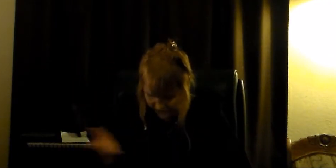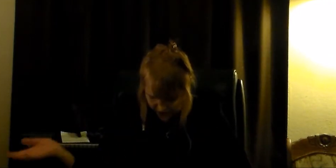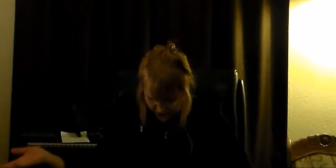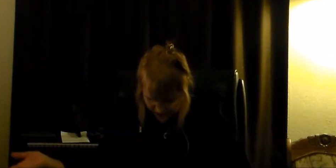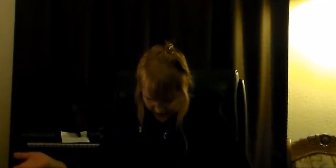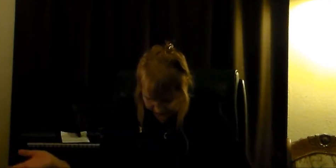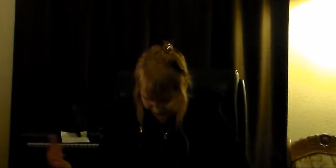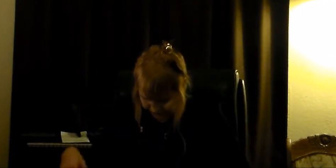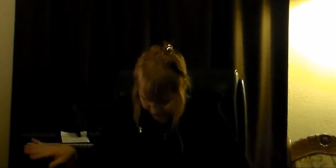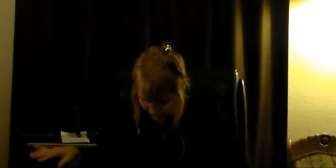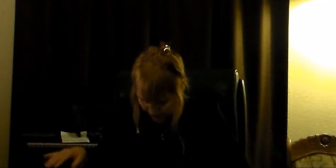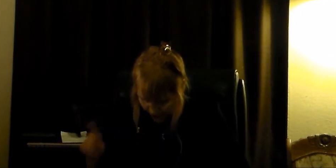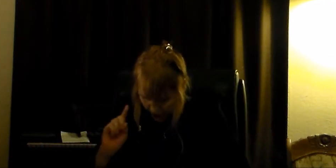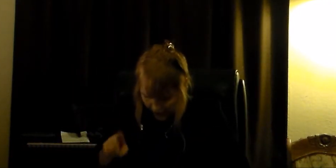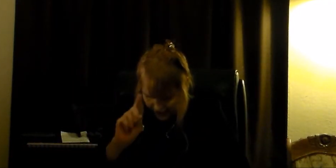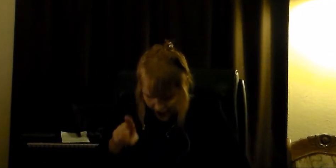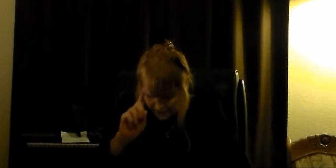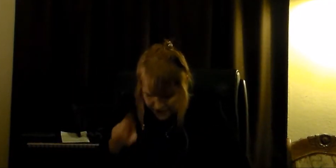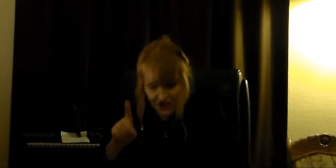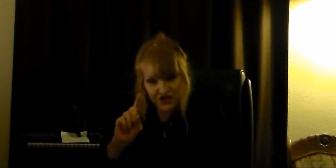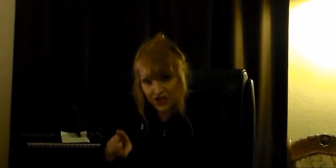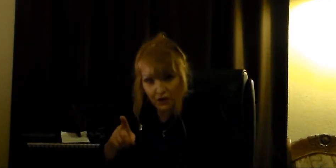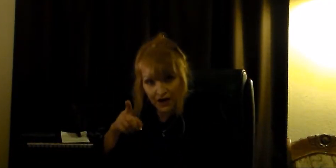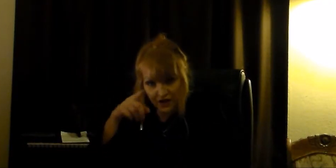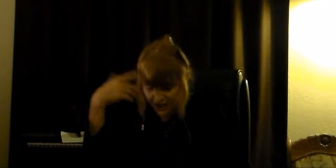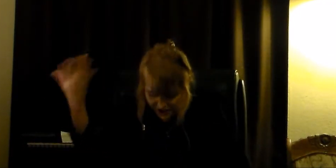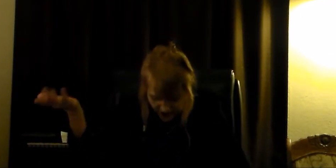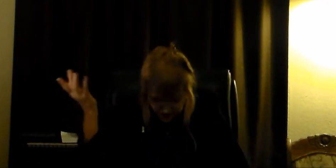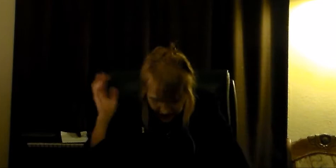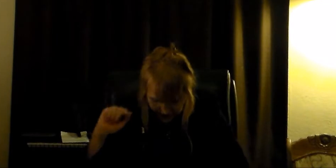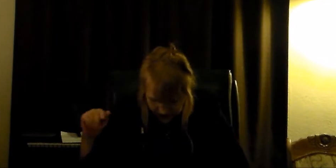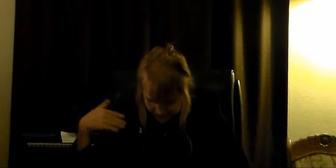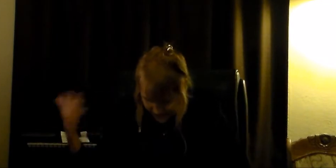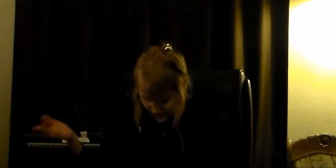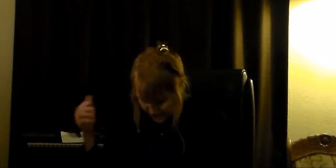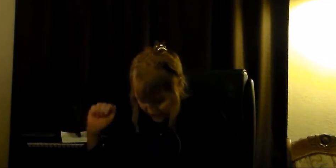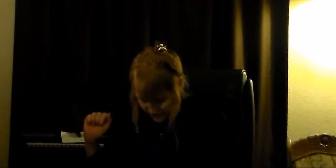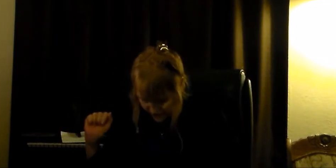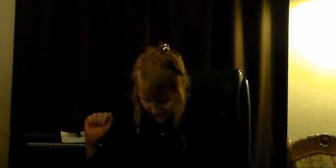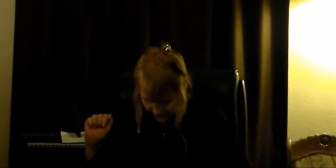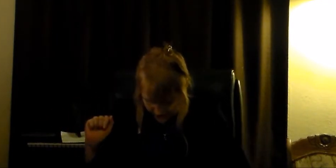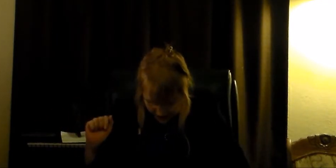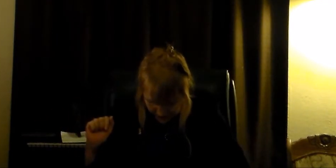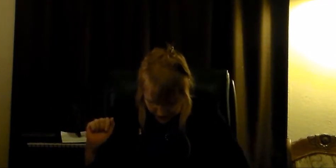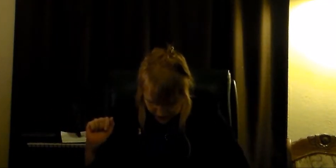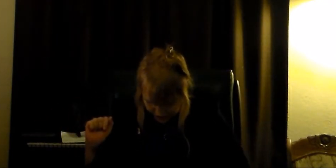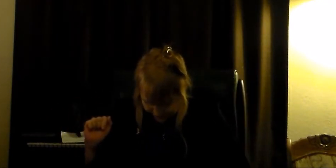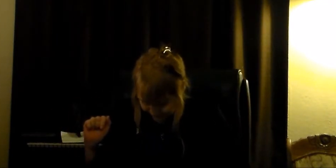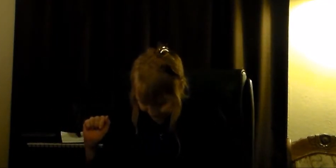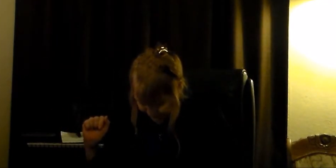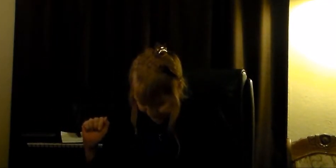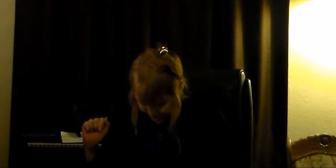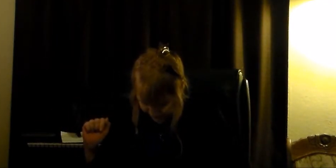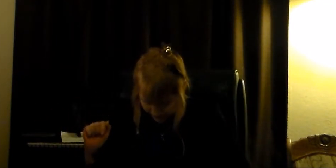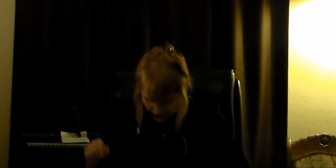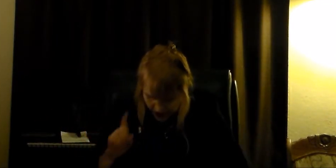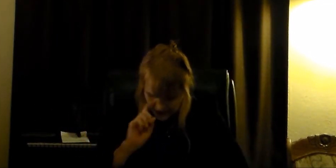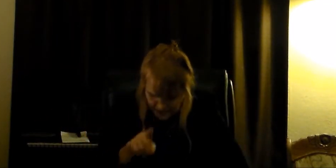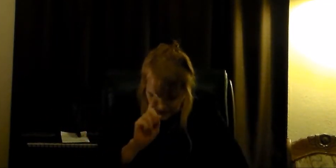ever. Amen. Okay, now I've been teaching you. I know you're getting tired of hearing this, but this is also for the new newcomers. Read the